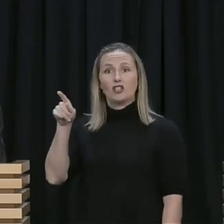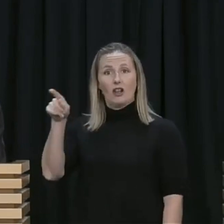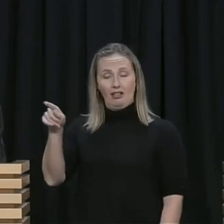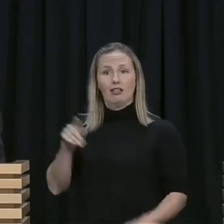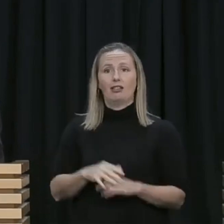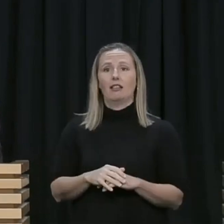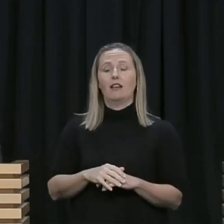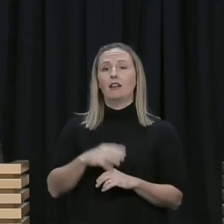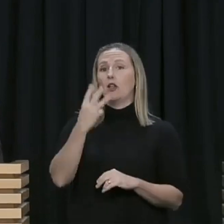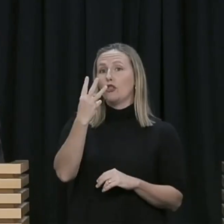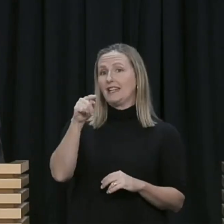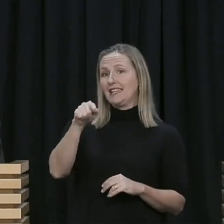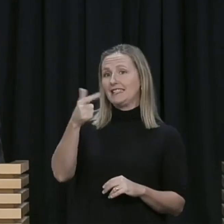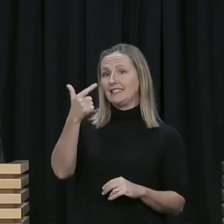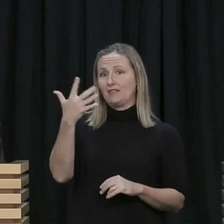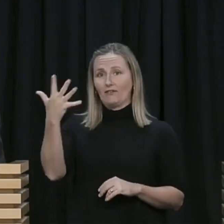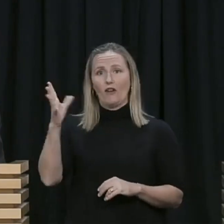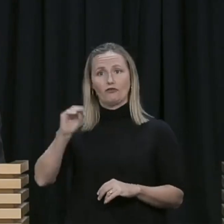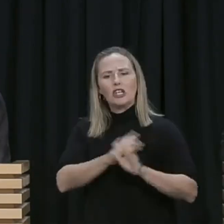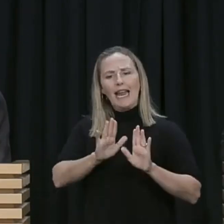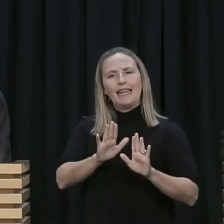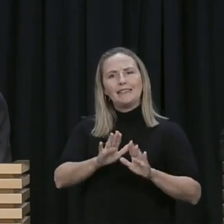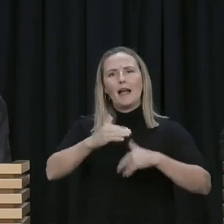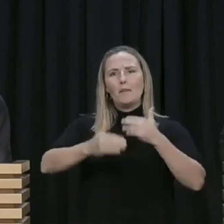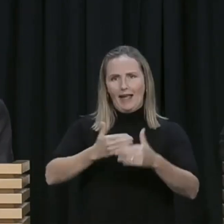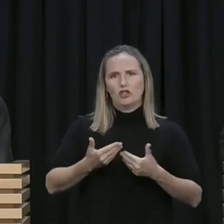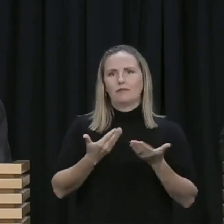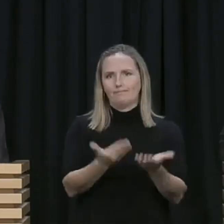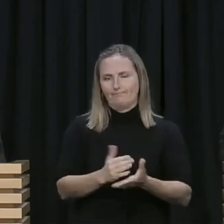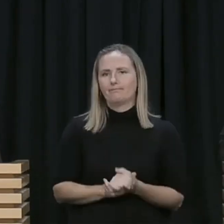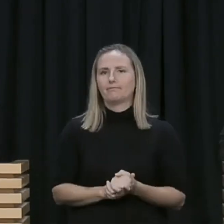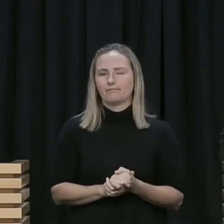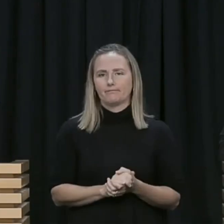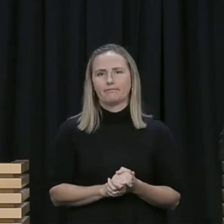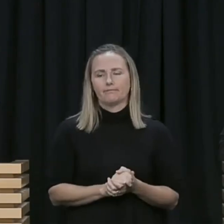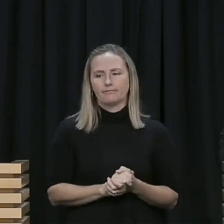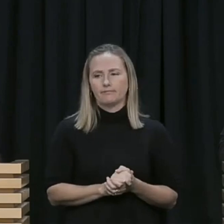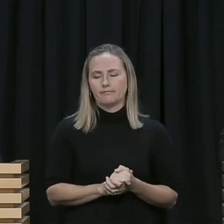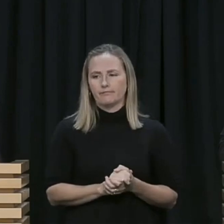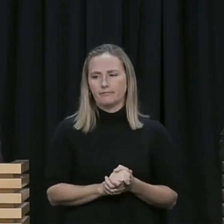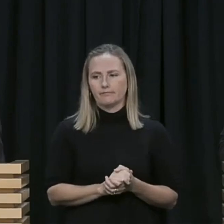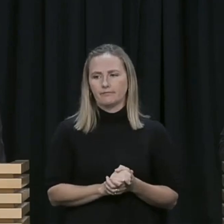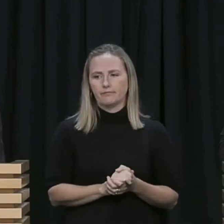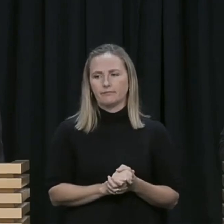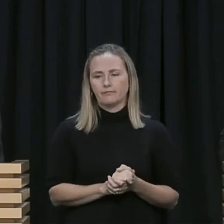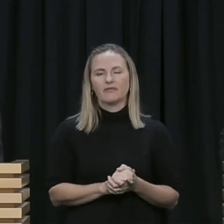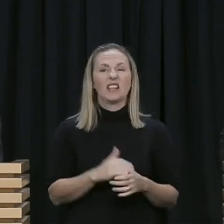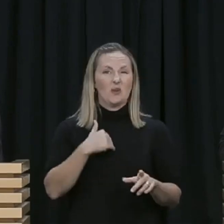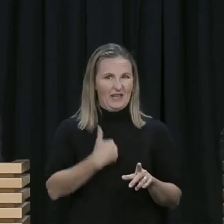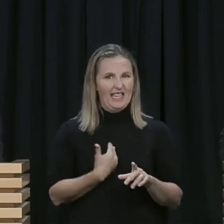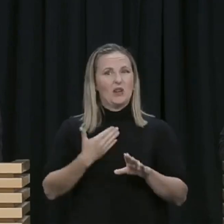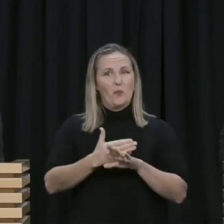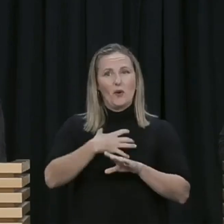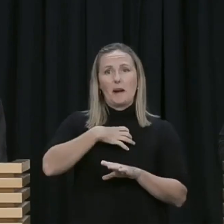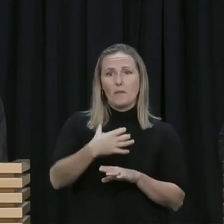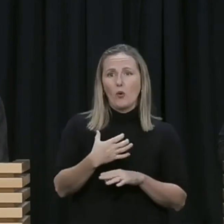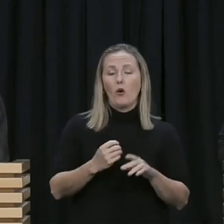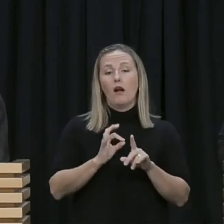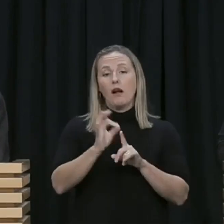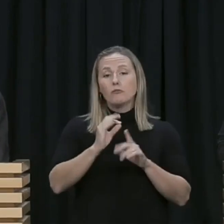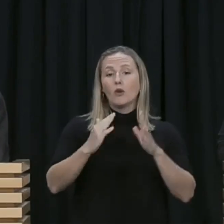whole 9 years of the previous national government. There is still much more to do, including building more homes, improving our health system, investing